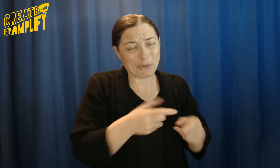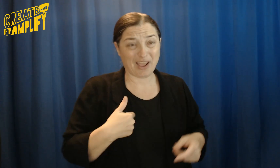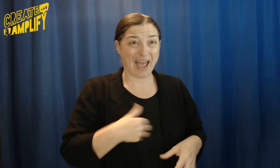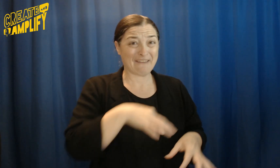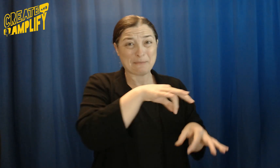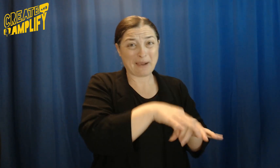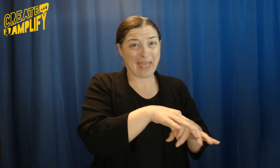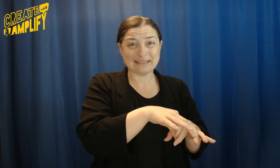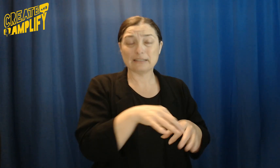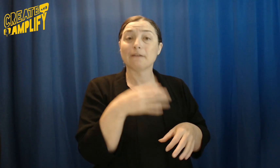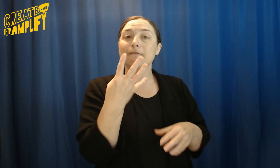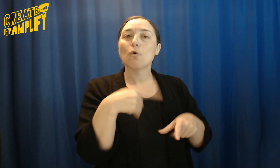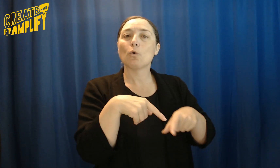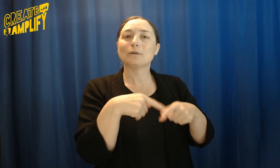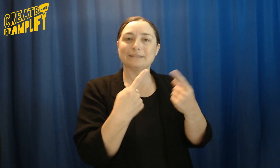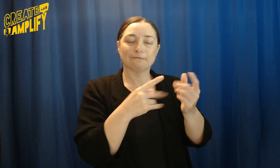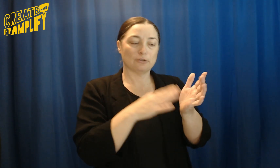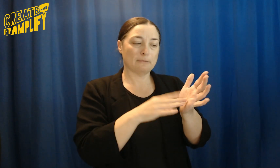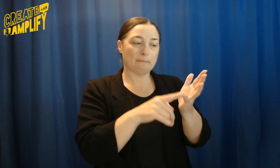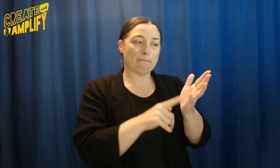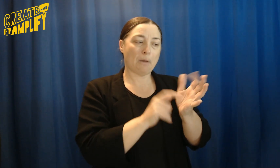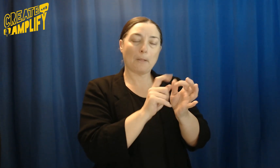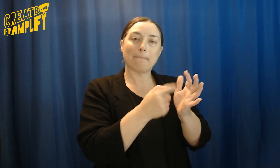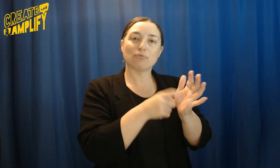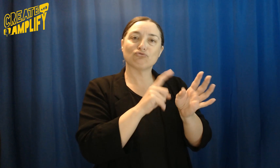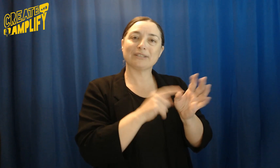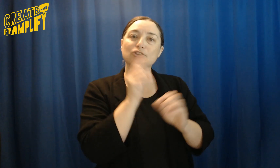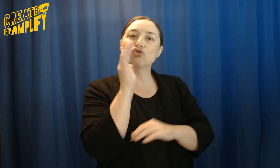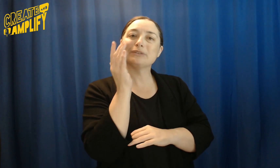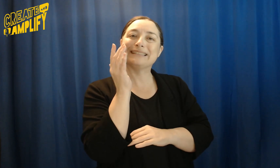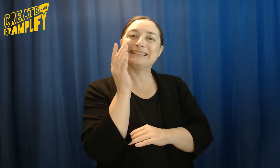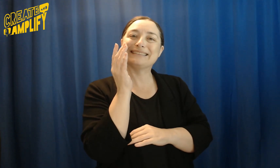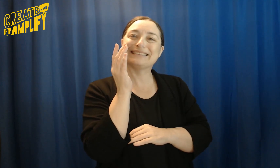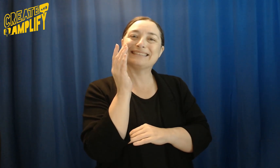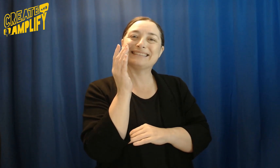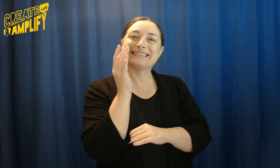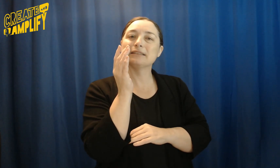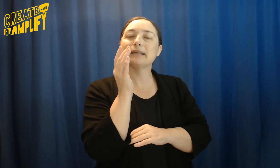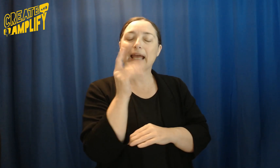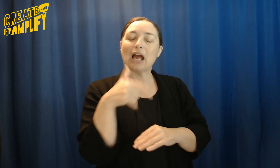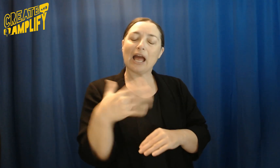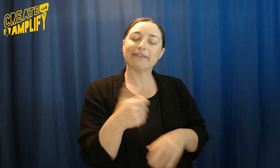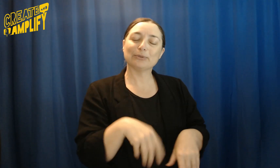mulberry trees that didn't make it, and I think I need to accept that mulberries are not in my life.